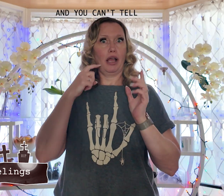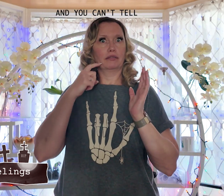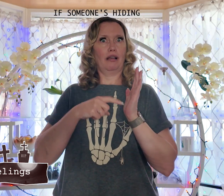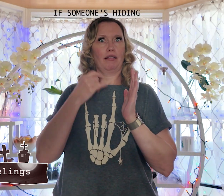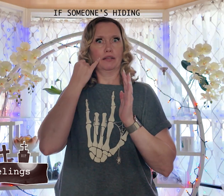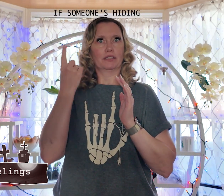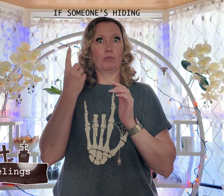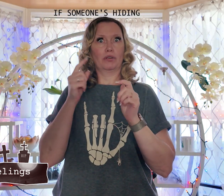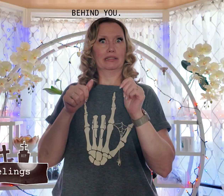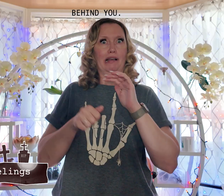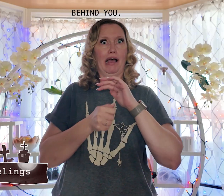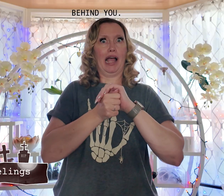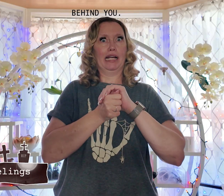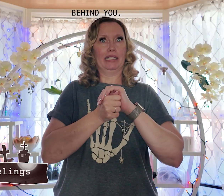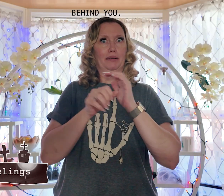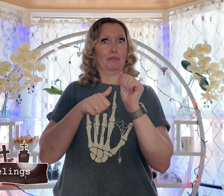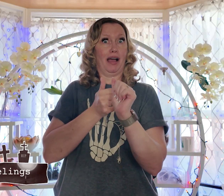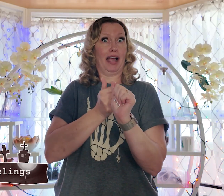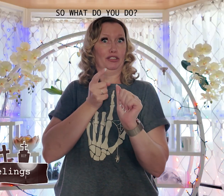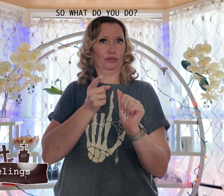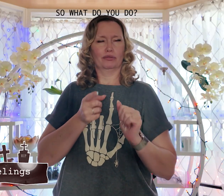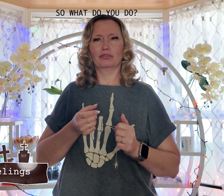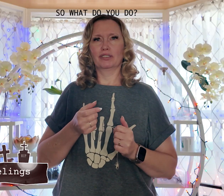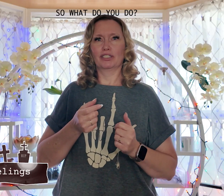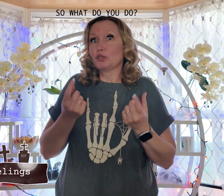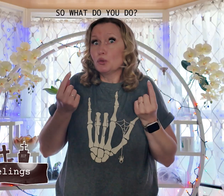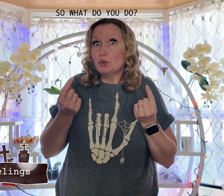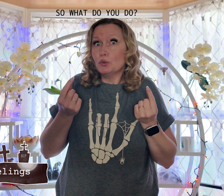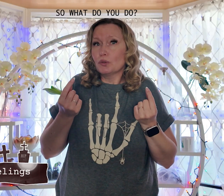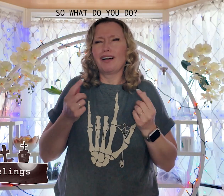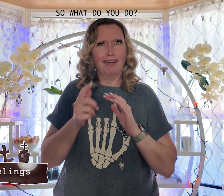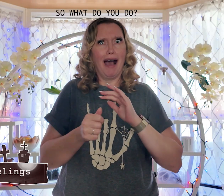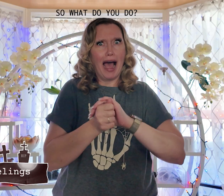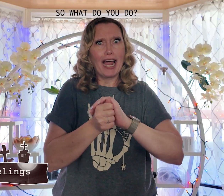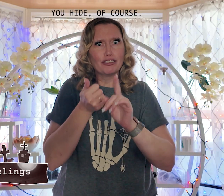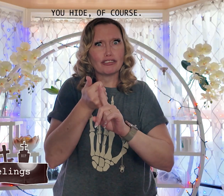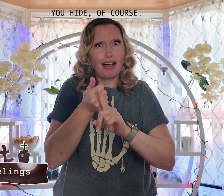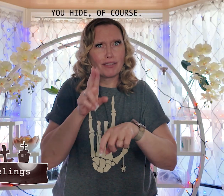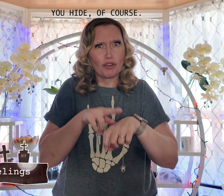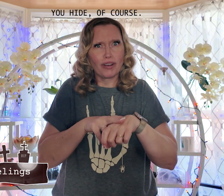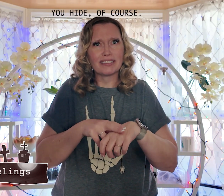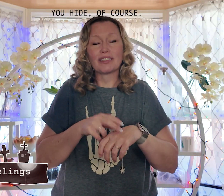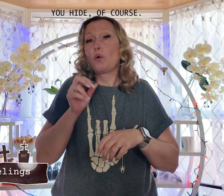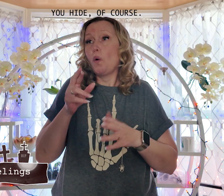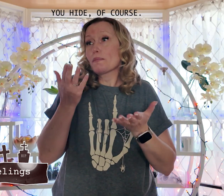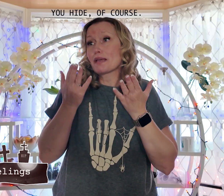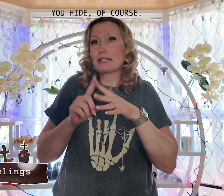someone's hiding behind you. So what do? You hide, of course,